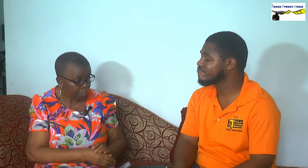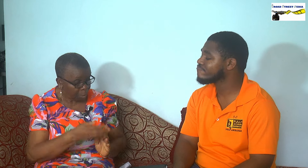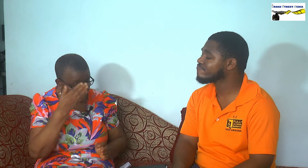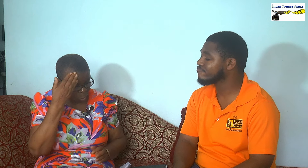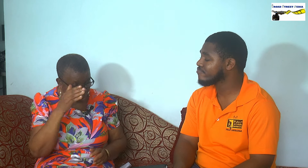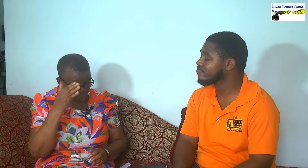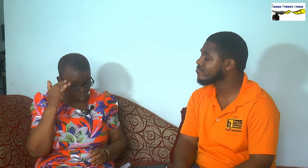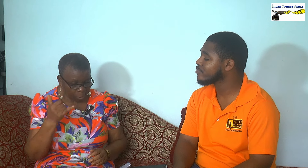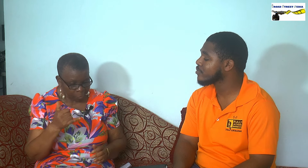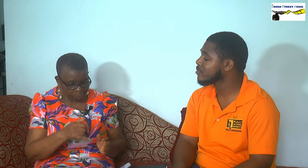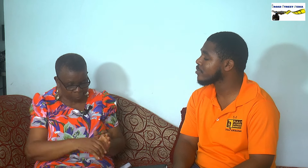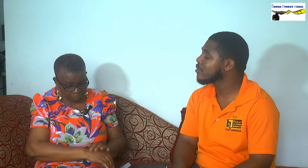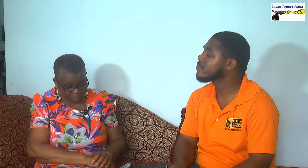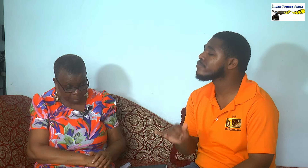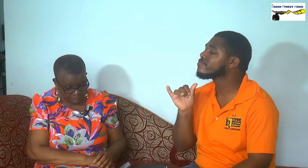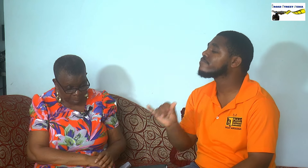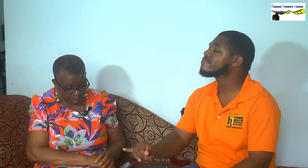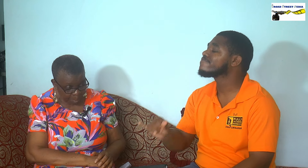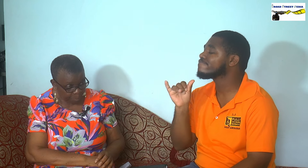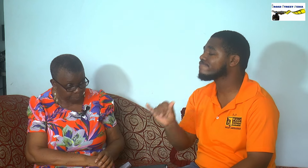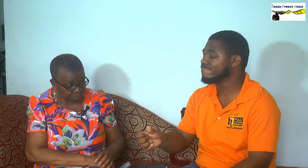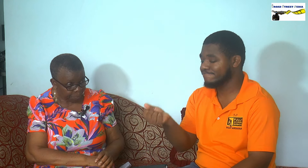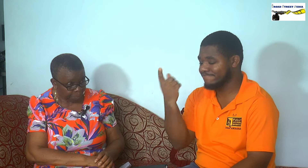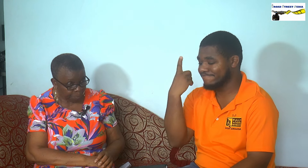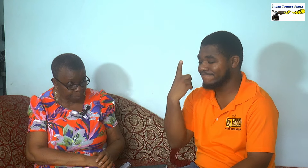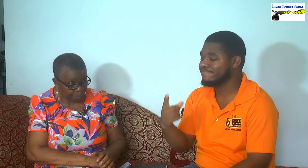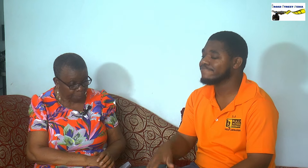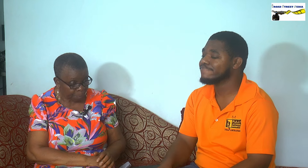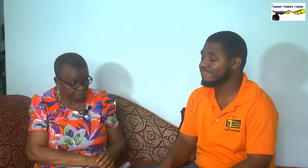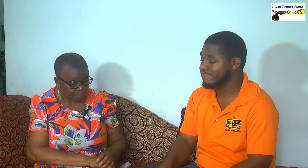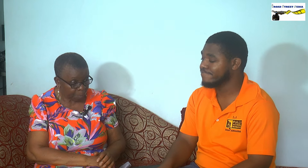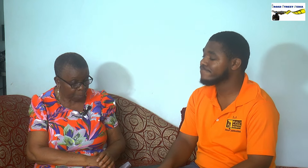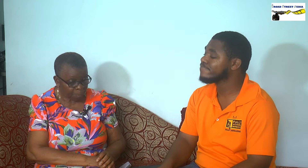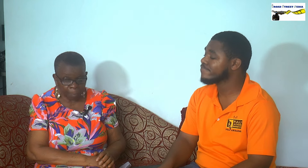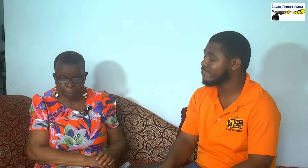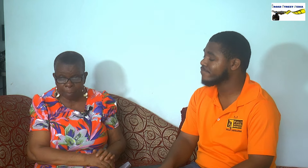stopped. I don't know why. Okay, I understand.